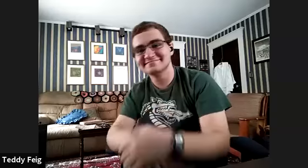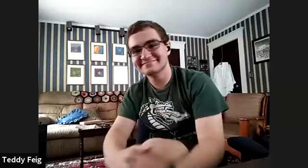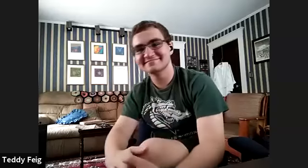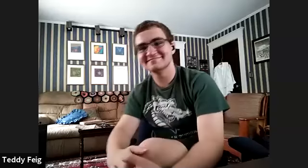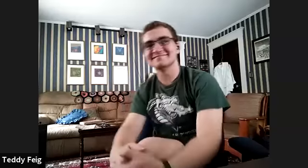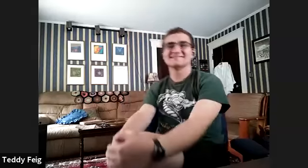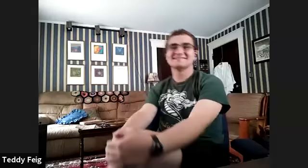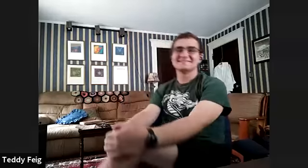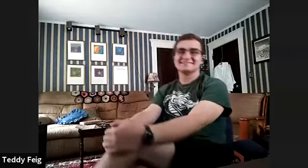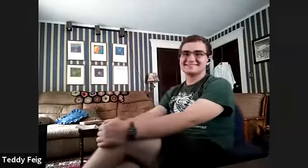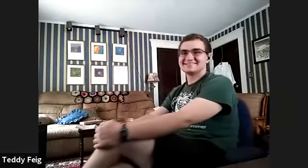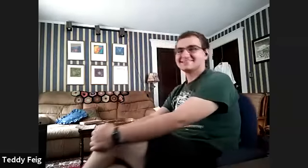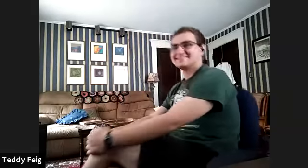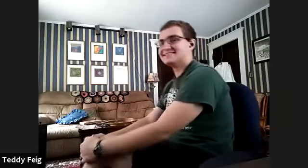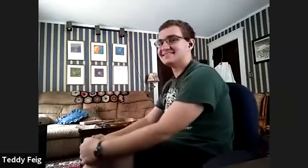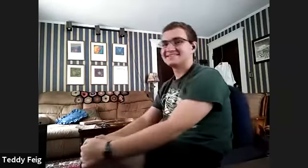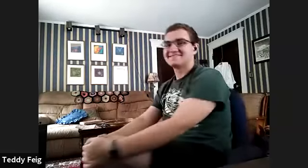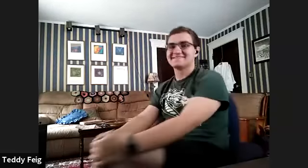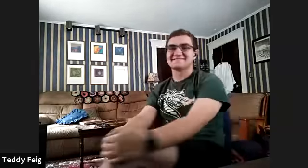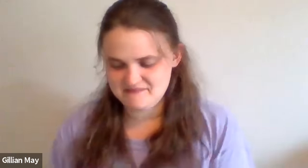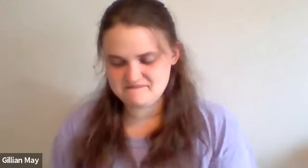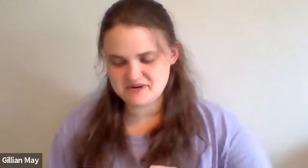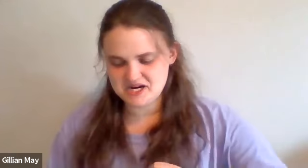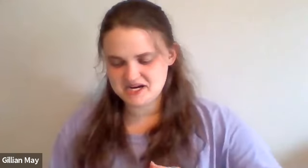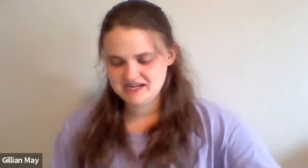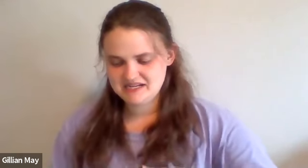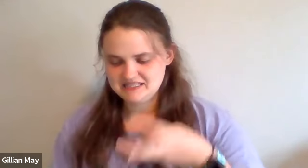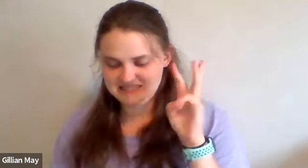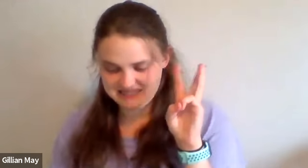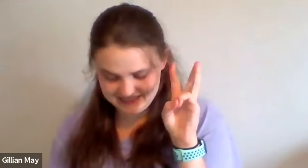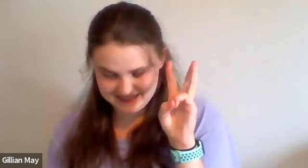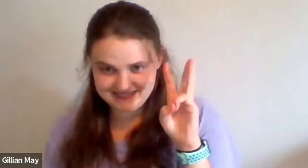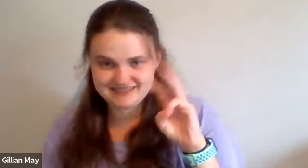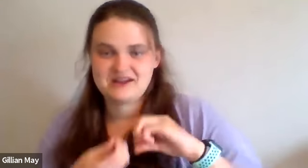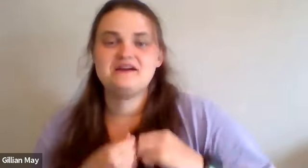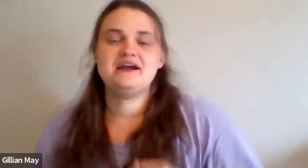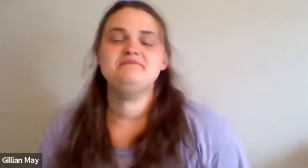as your sign, but all right, number 6. All right.